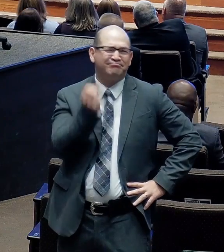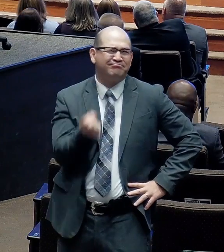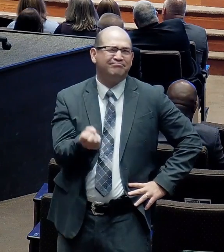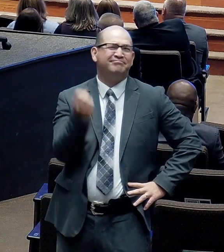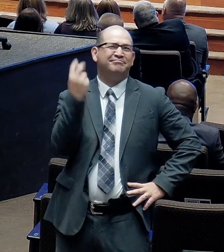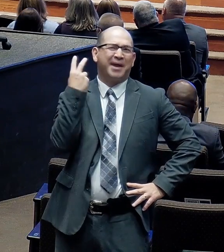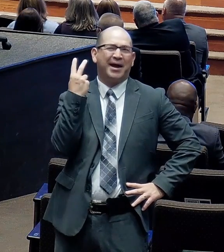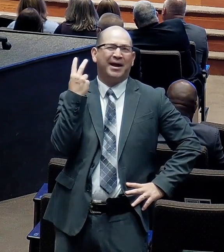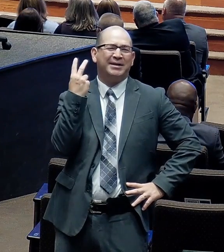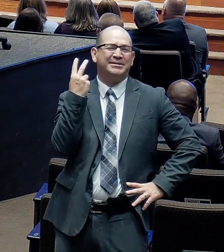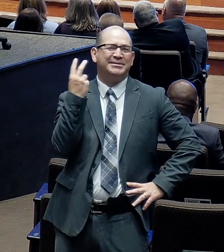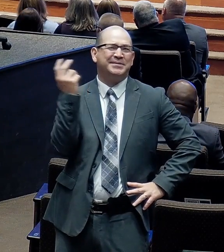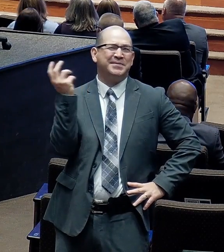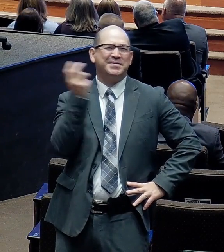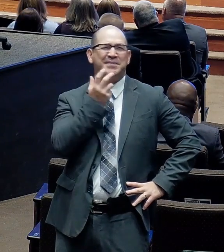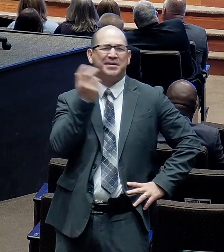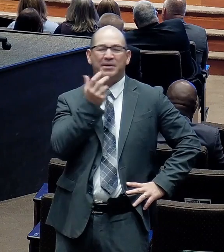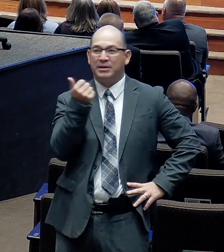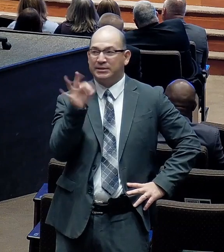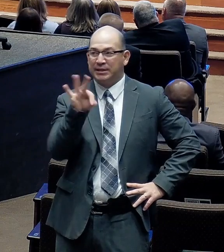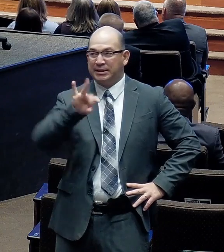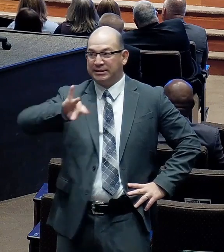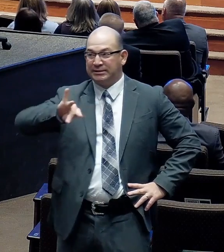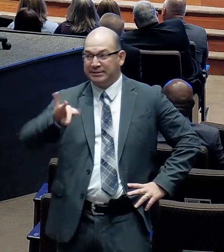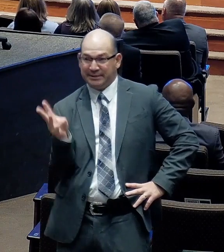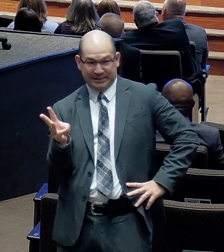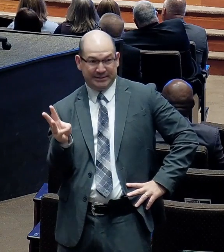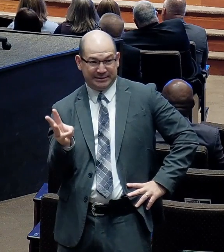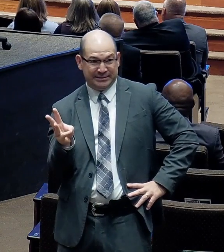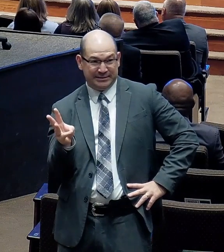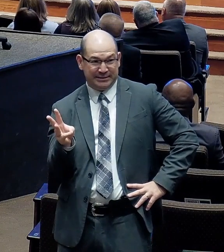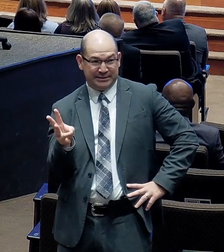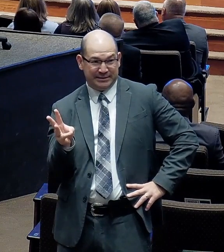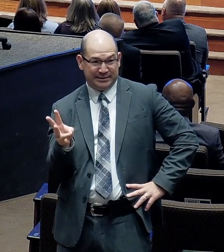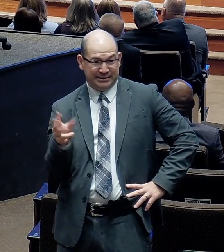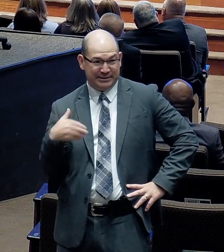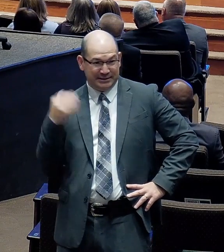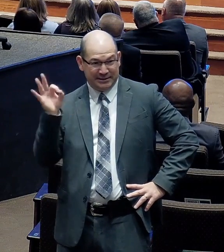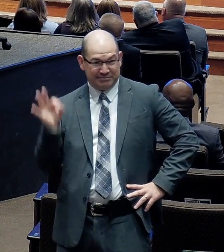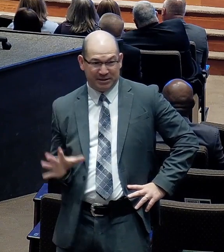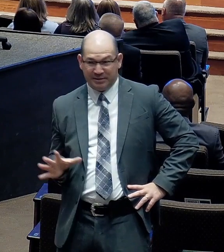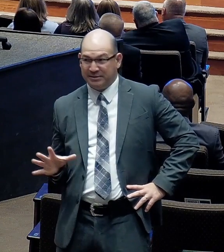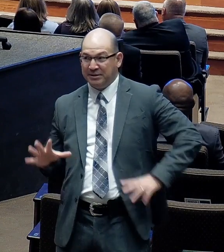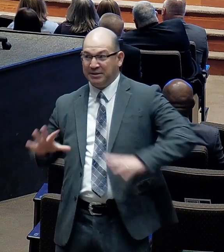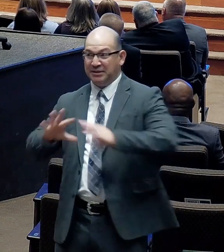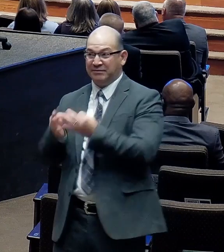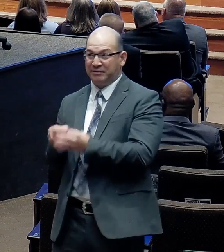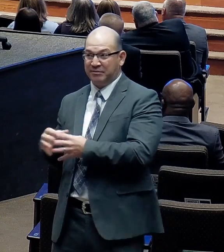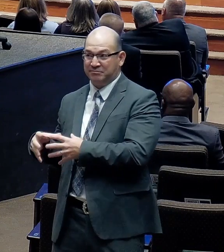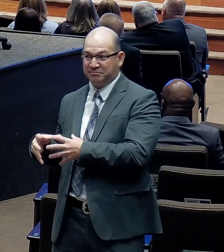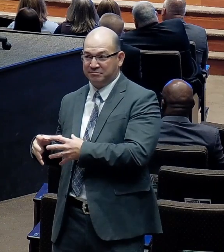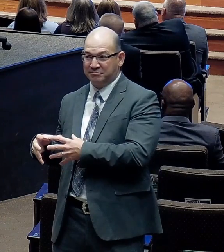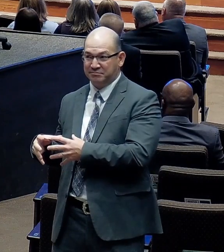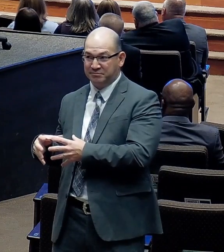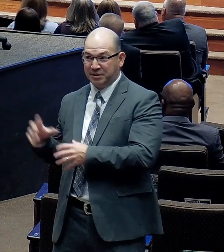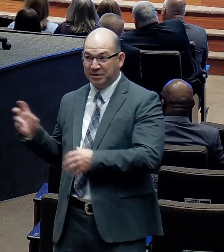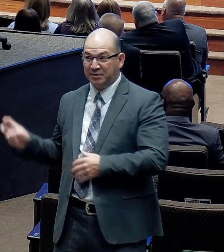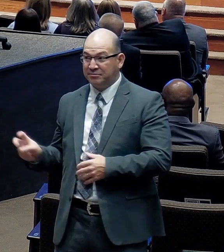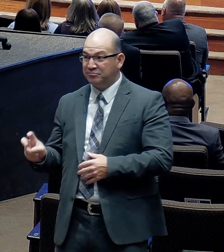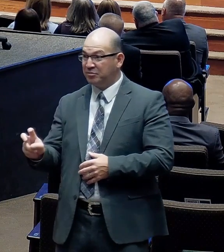1986. A young preacher and his family were on vacation. They visited a